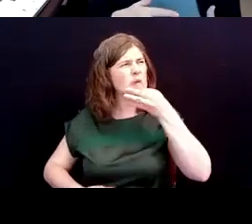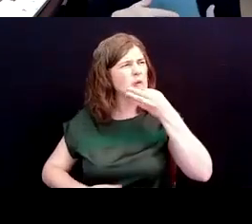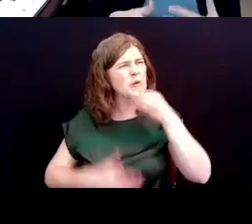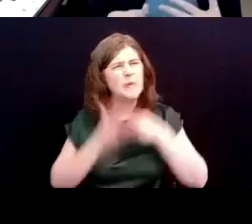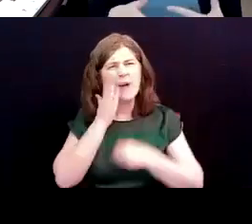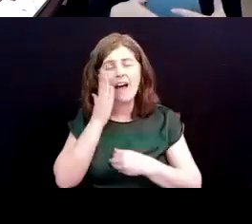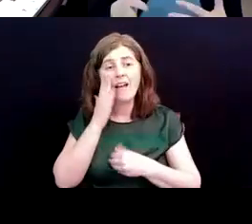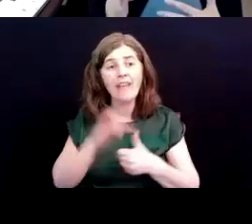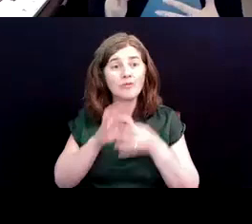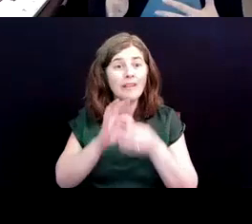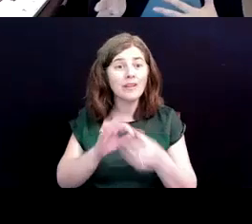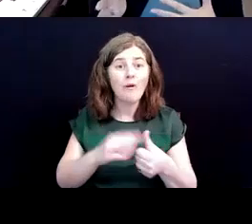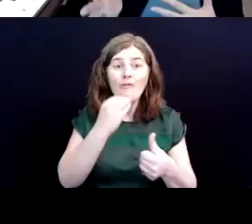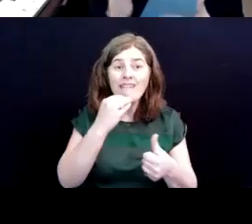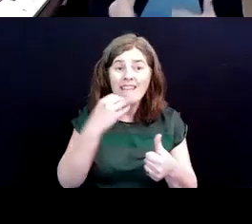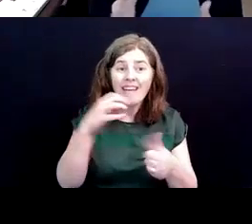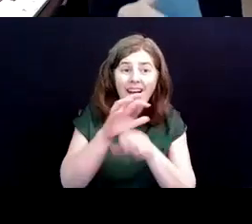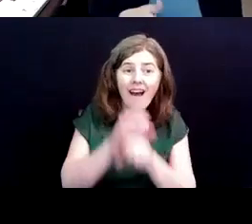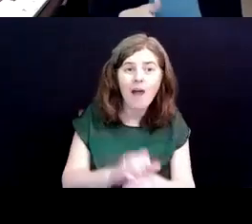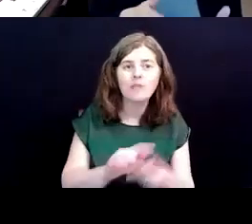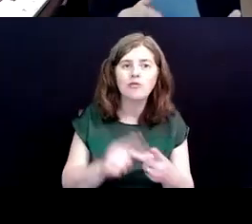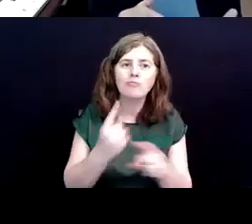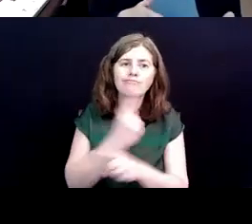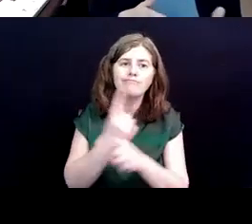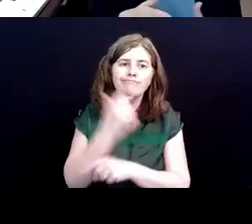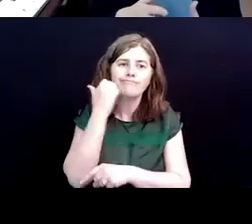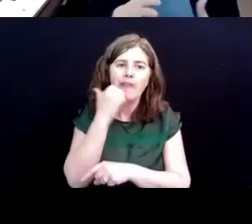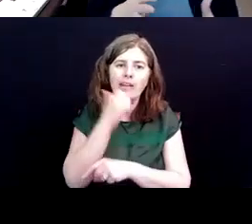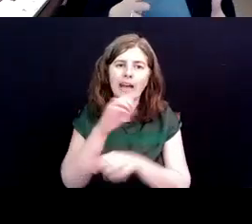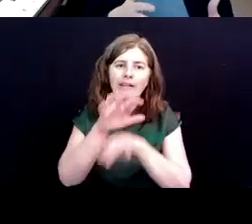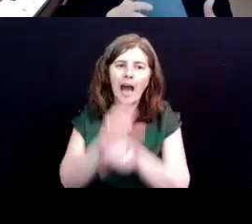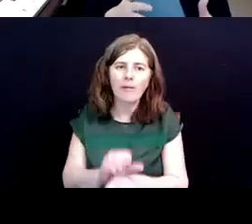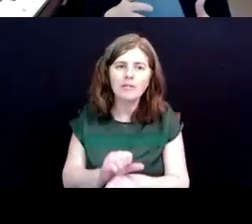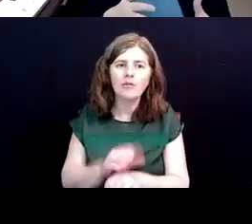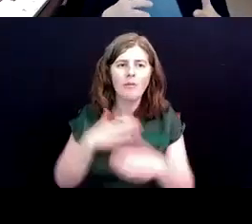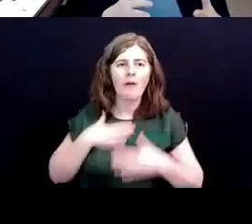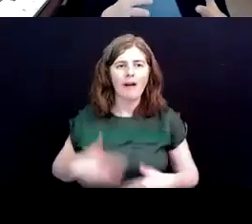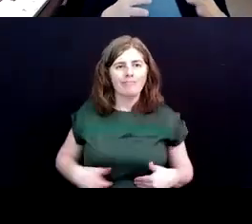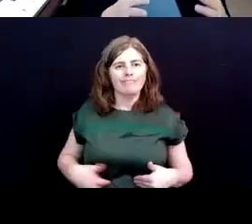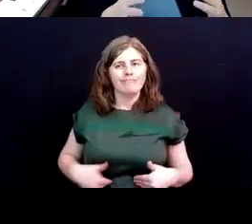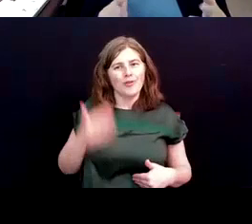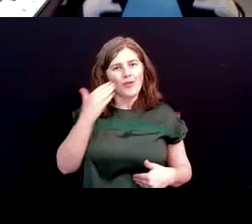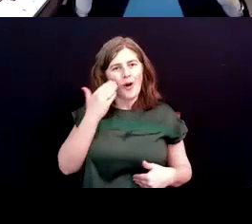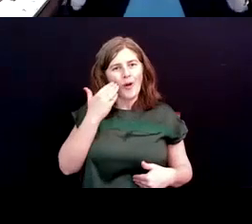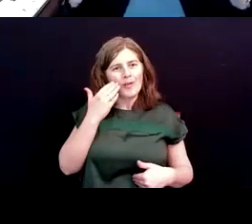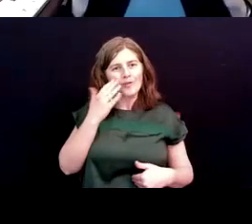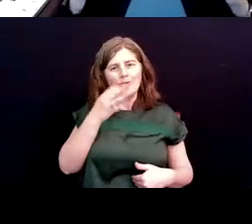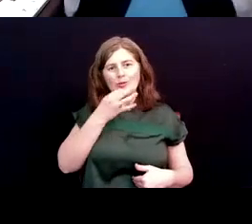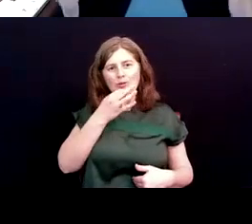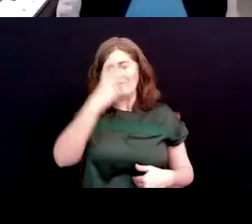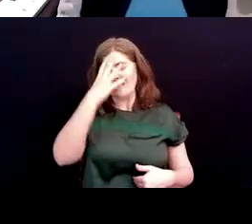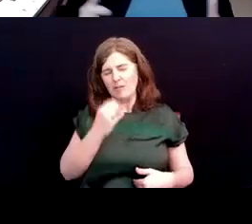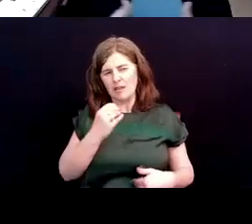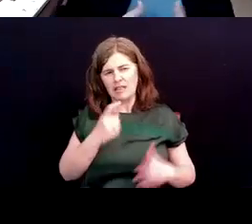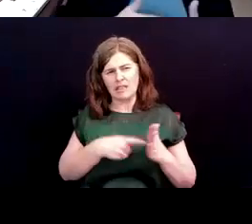eating habits, your just daytime habits, believe it or not. So if you think about it, and sometimes you may just have to stop and